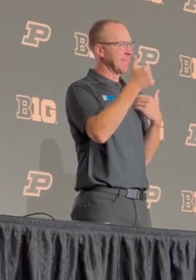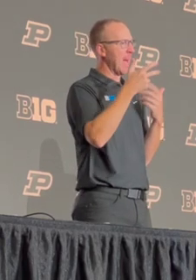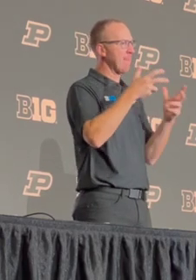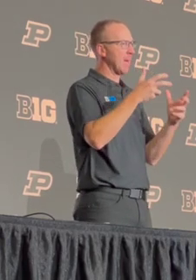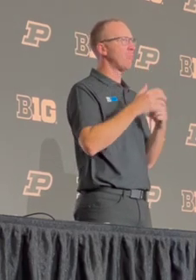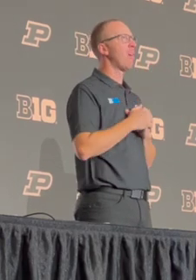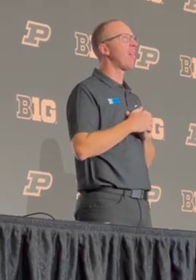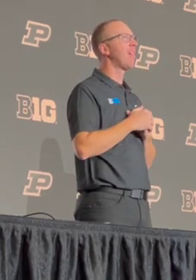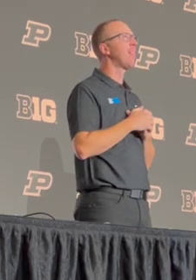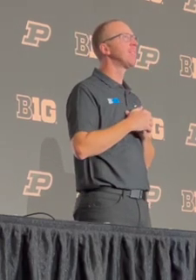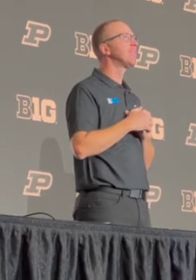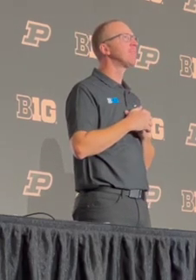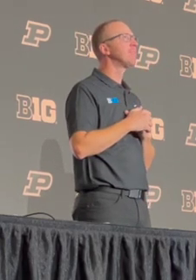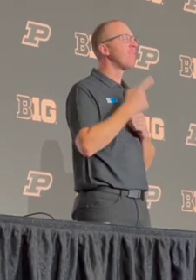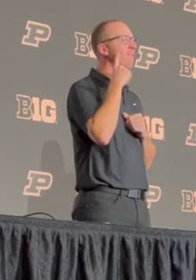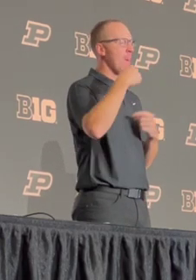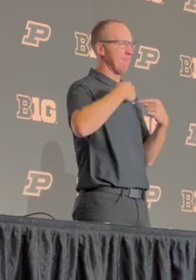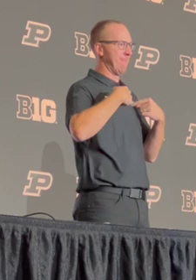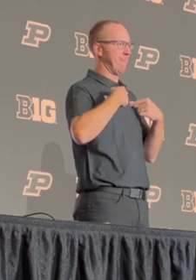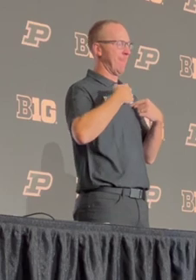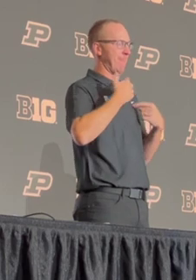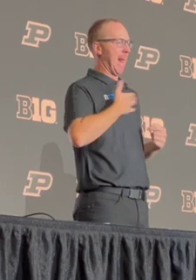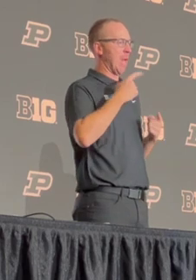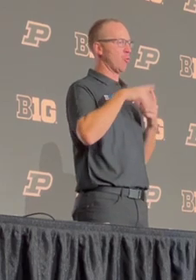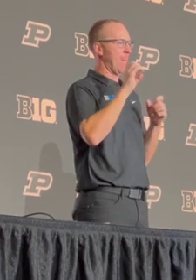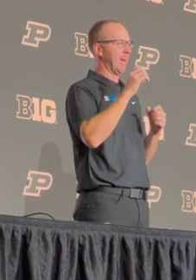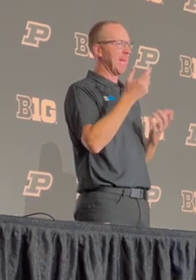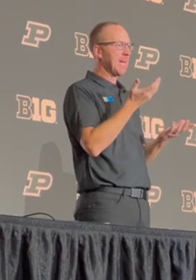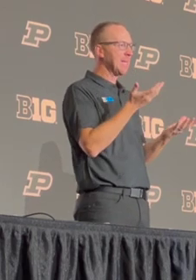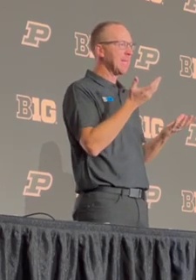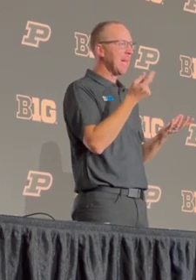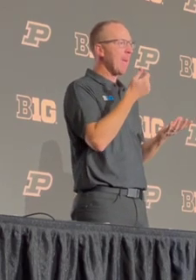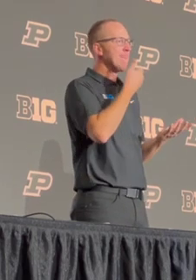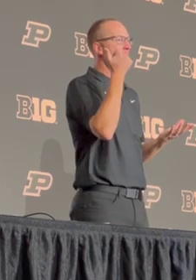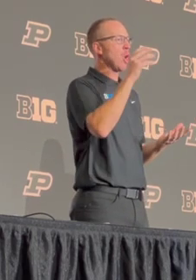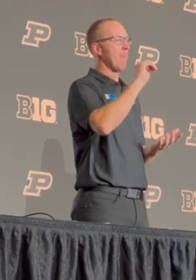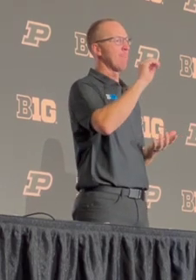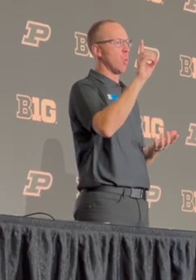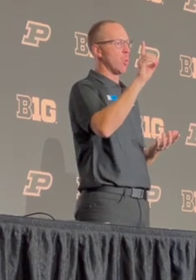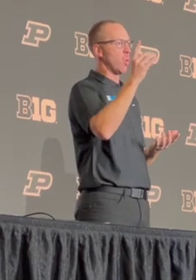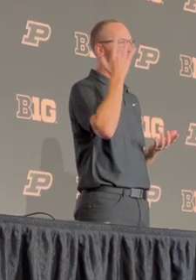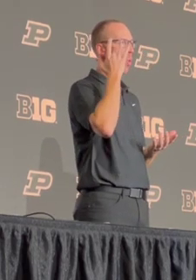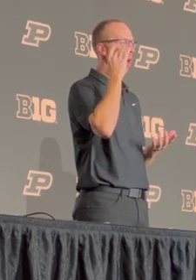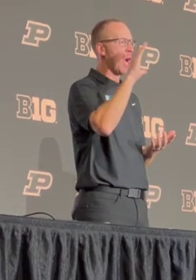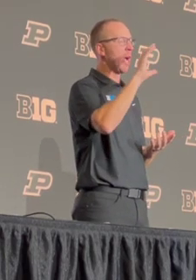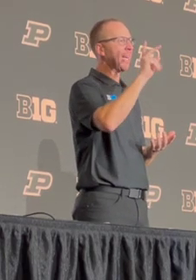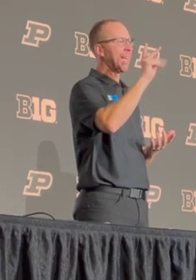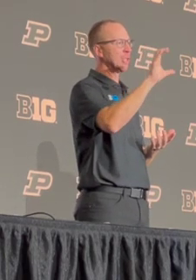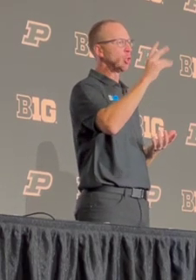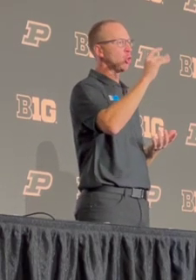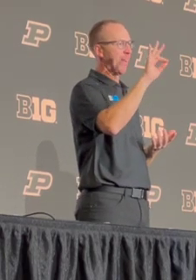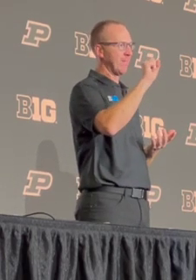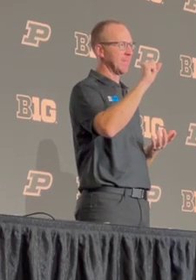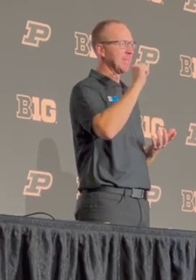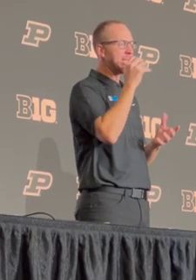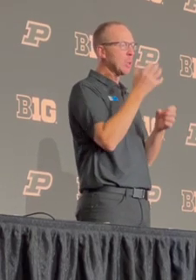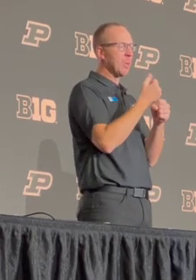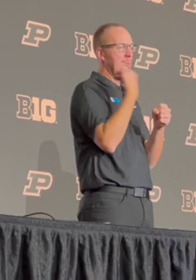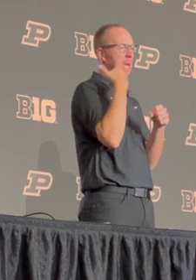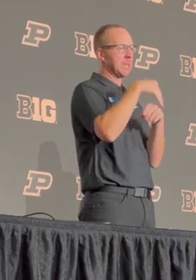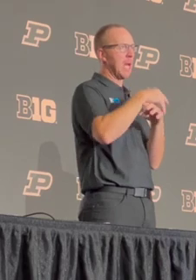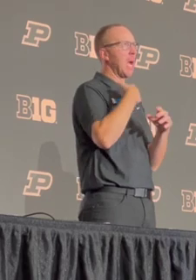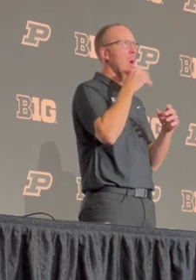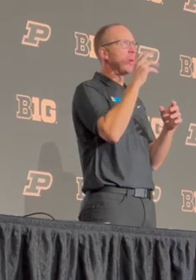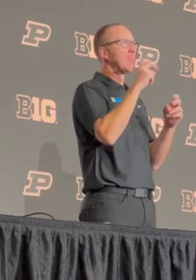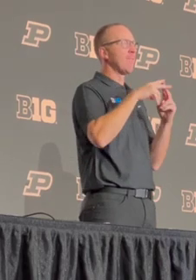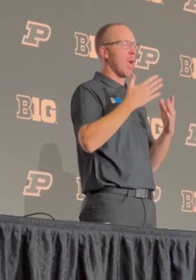basketball. For me, I'm just glad to be in a little better mood because if the Chiefs won, or if the Chiefs didn't win last night, I wasn't